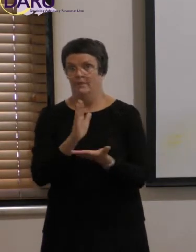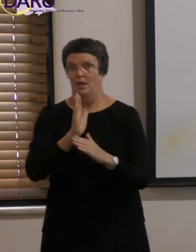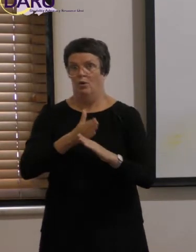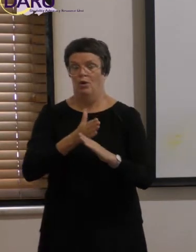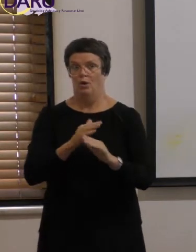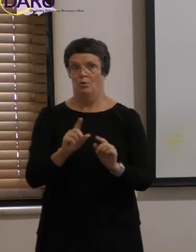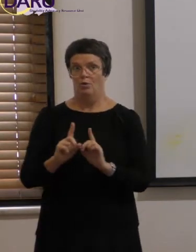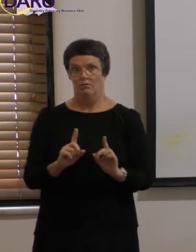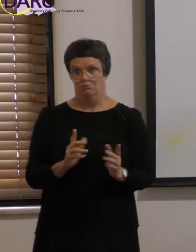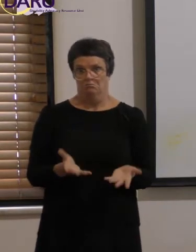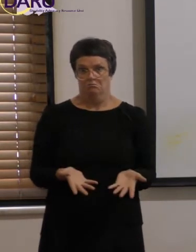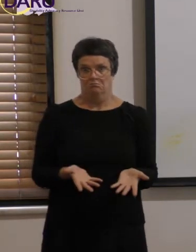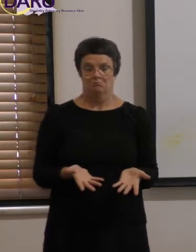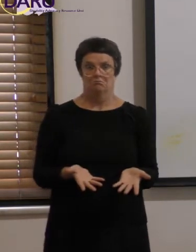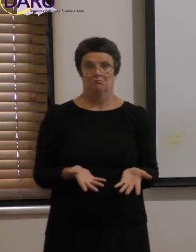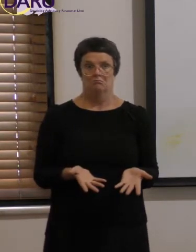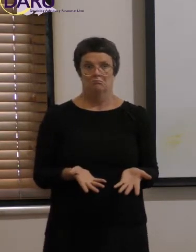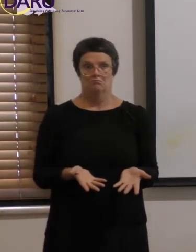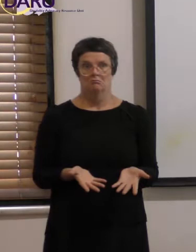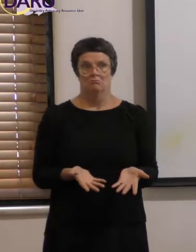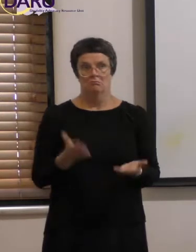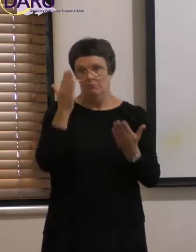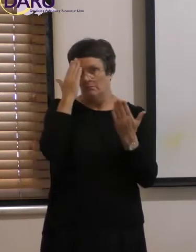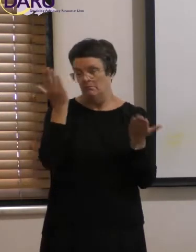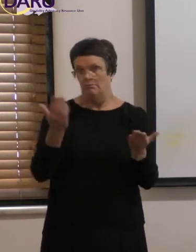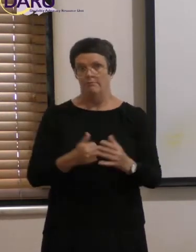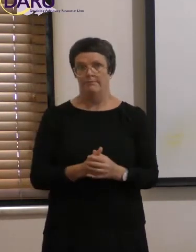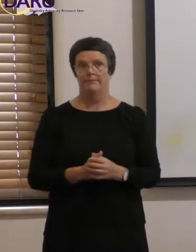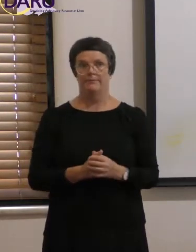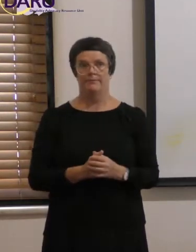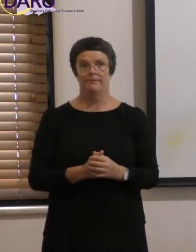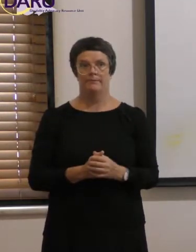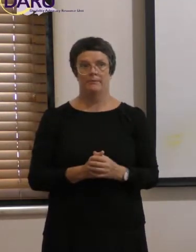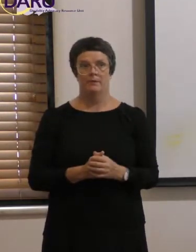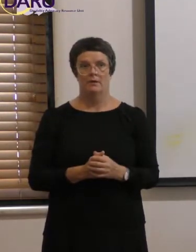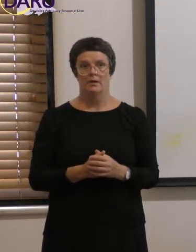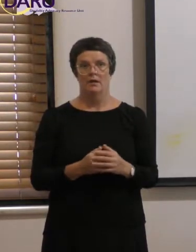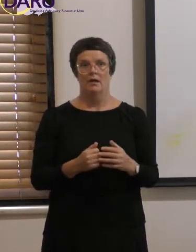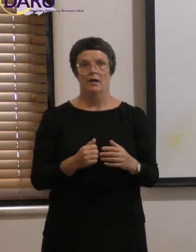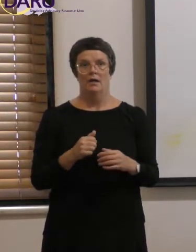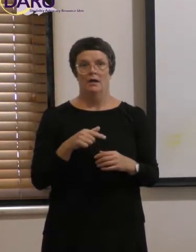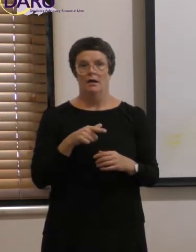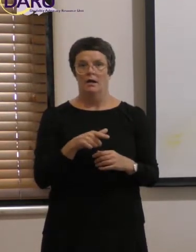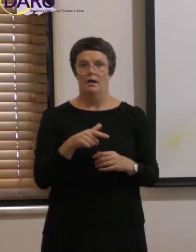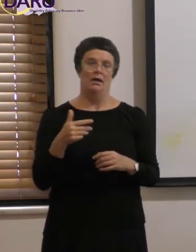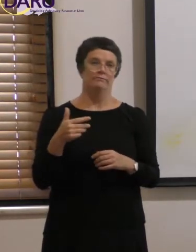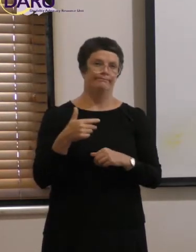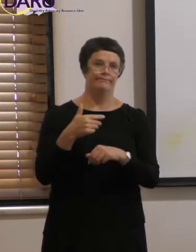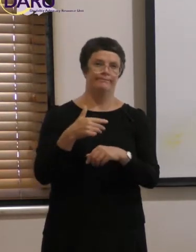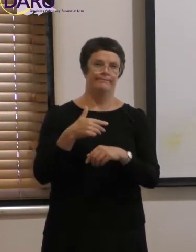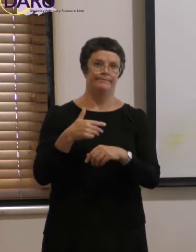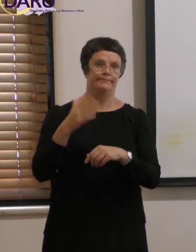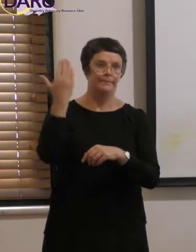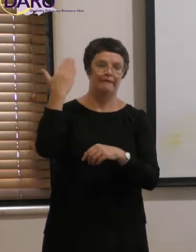going to mean on the ground for kids with disability. And there's been with that nationally consistent collection of data, that's all